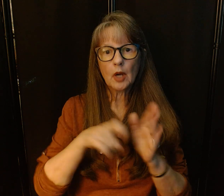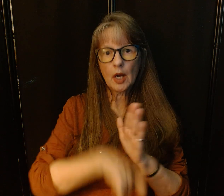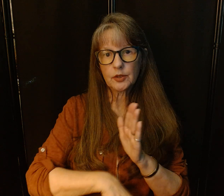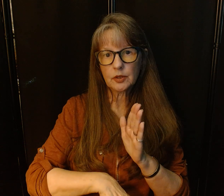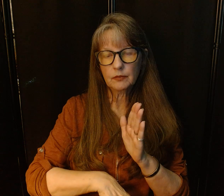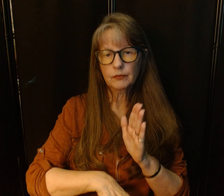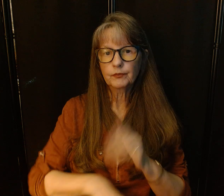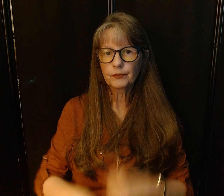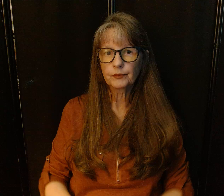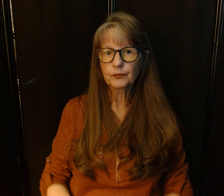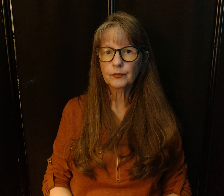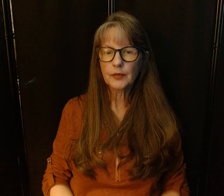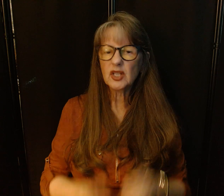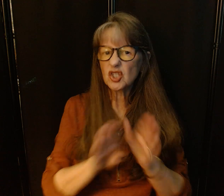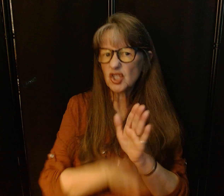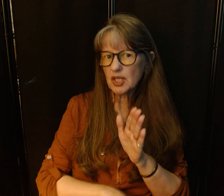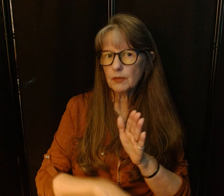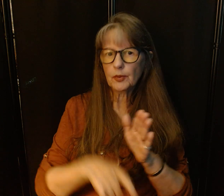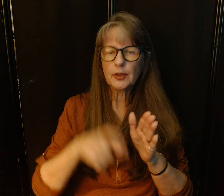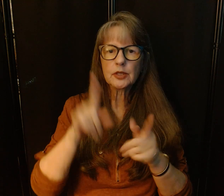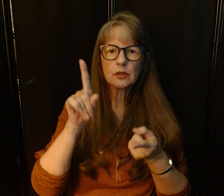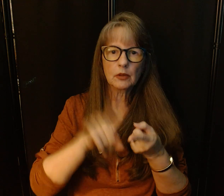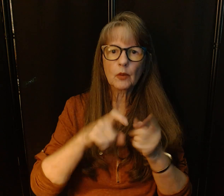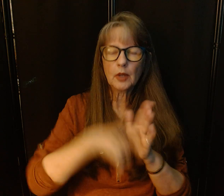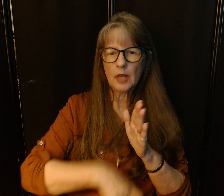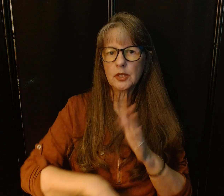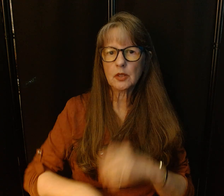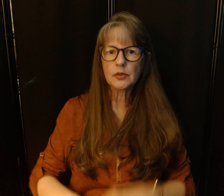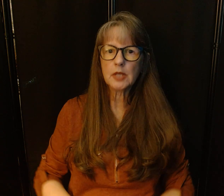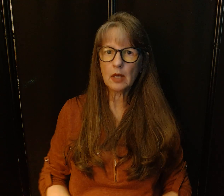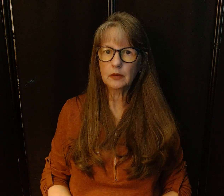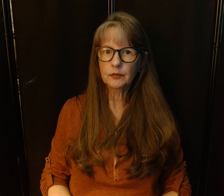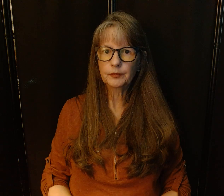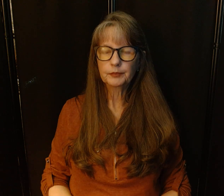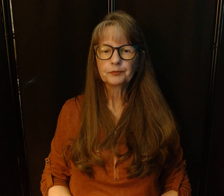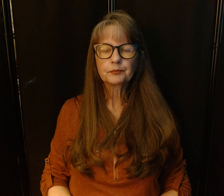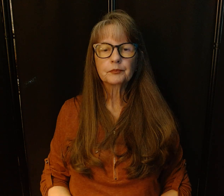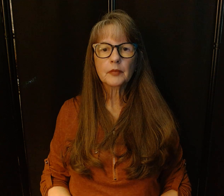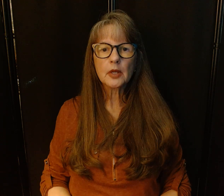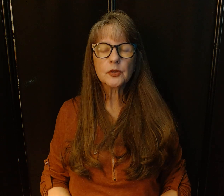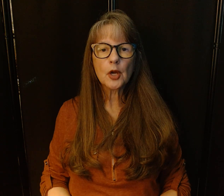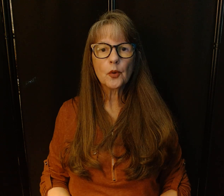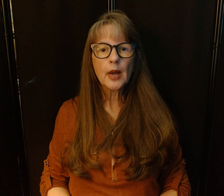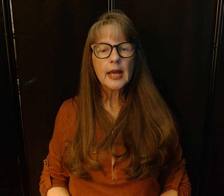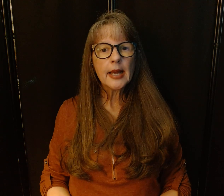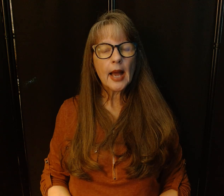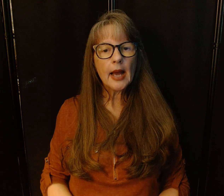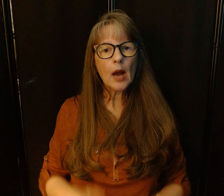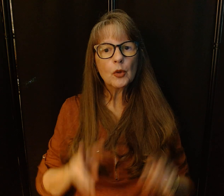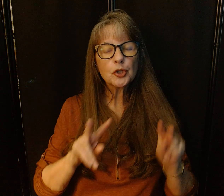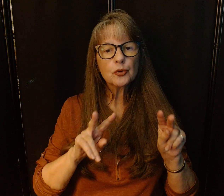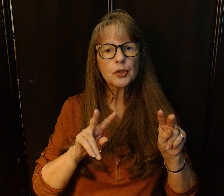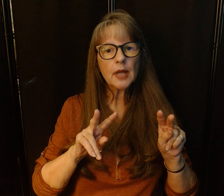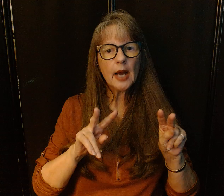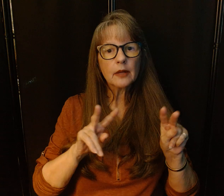cost. It's cheap, or it's lower cost, it's on sale. So I want you to kind of